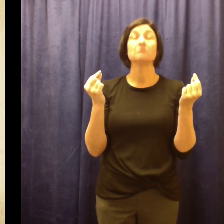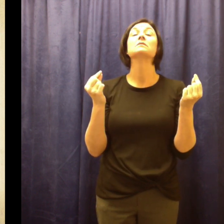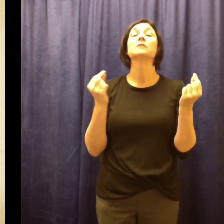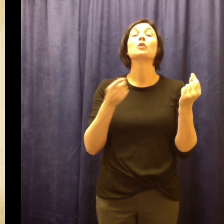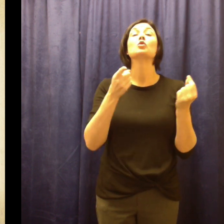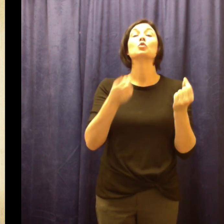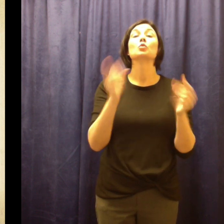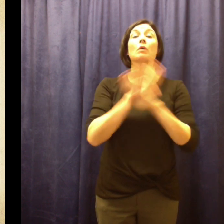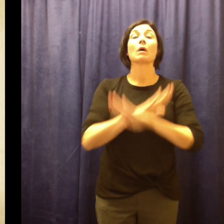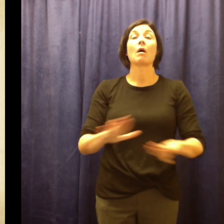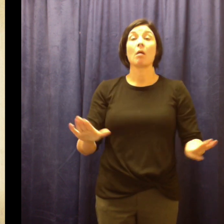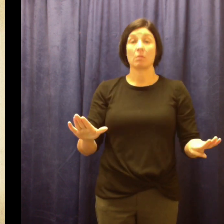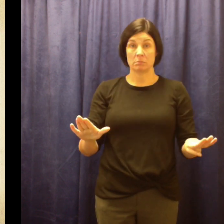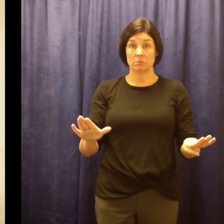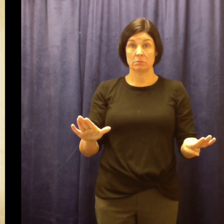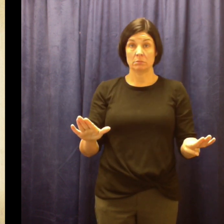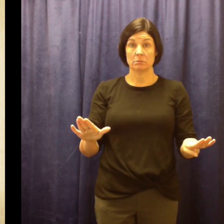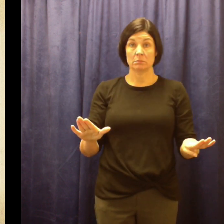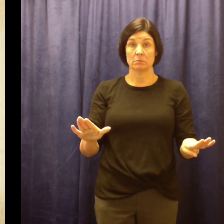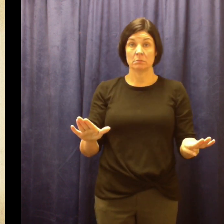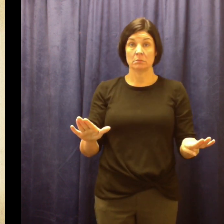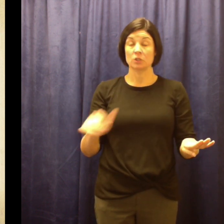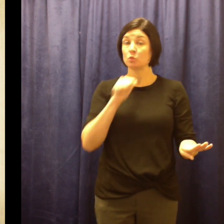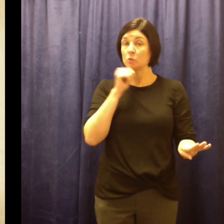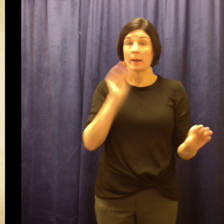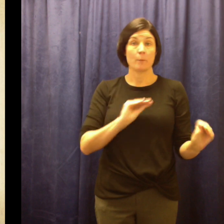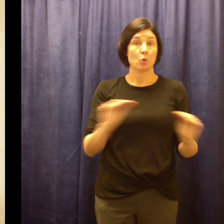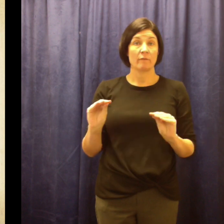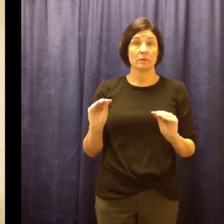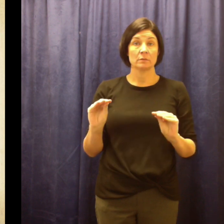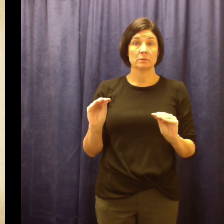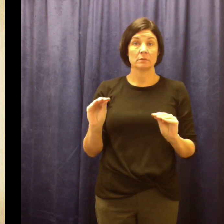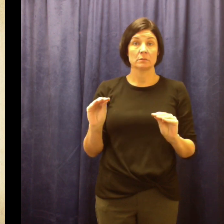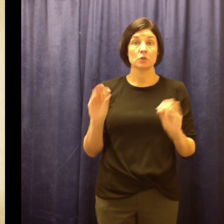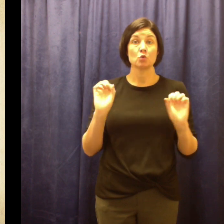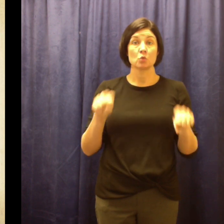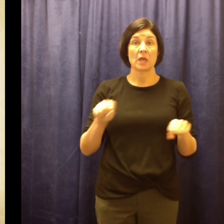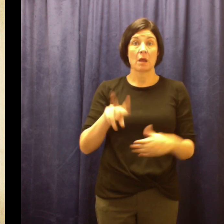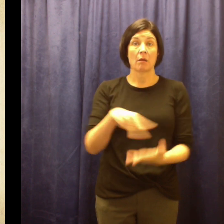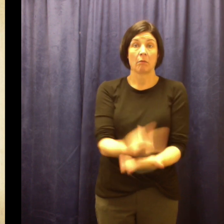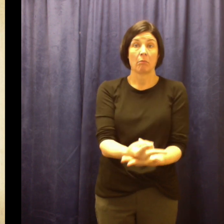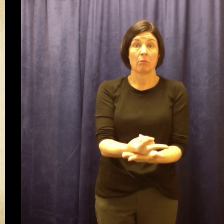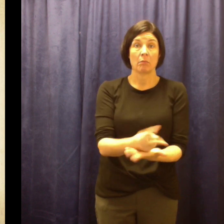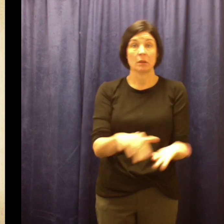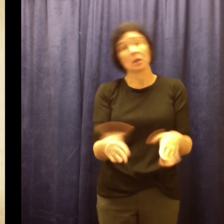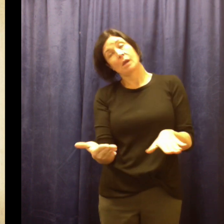remain calm, don't move, play dead, play possum.